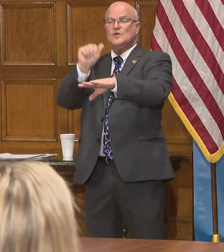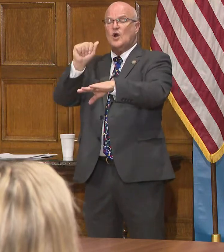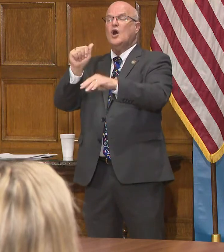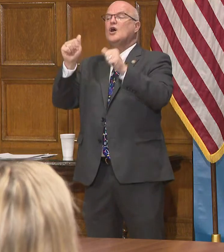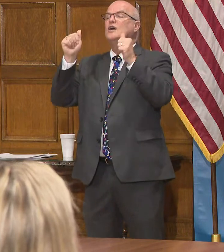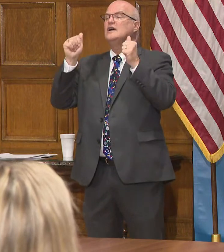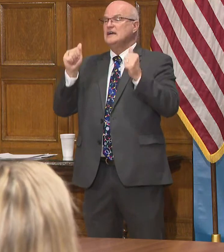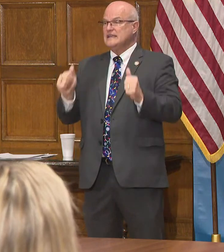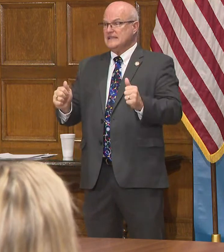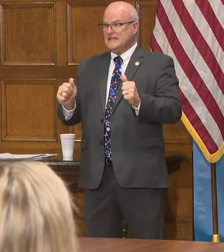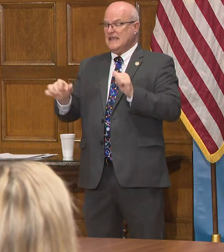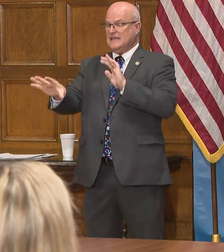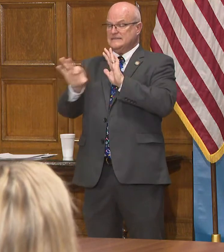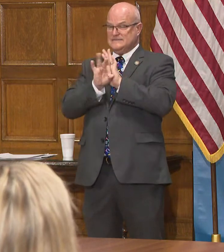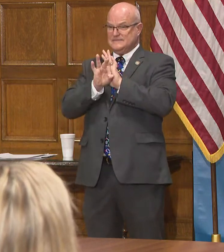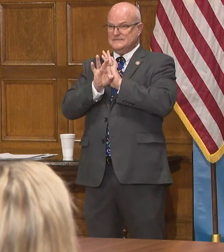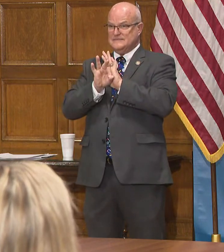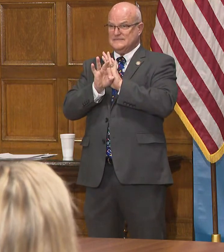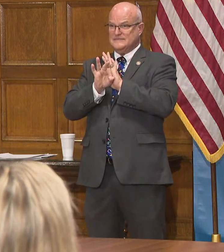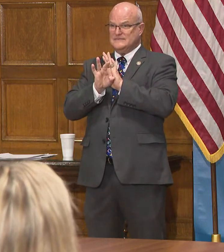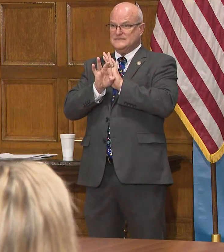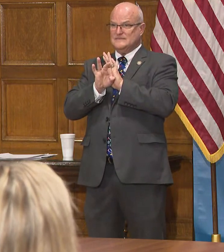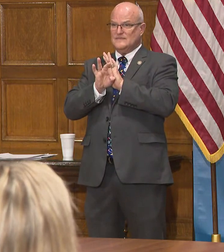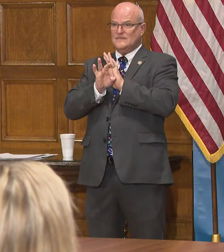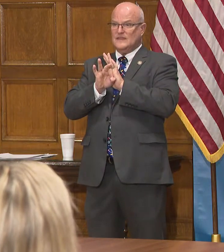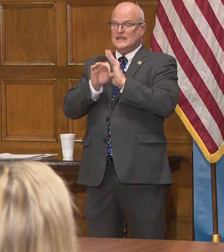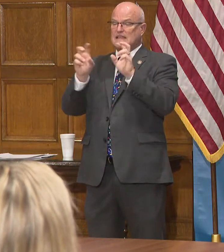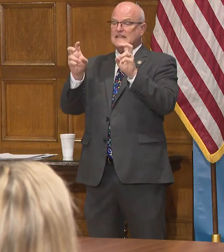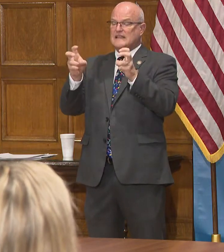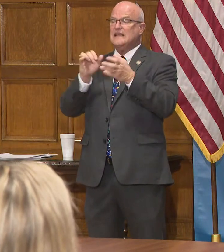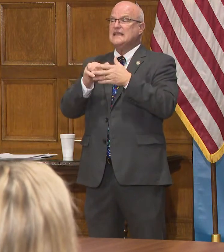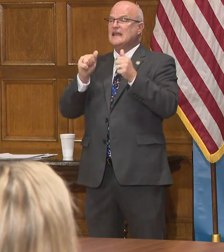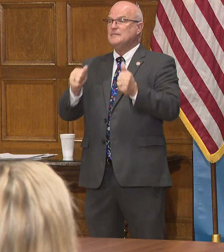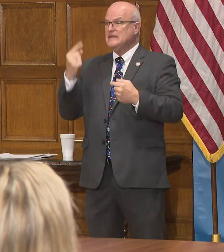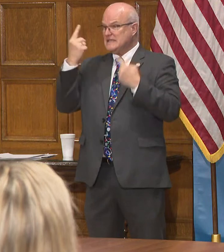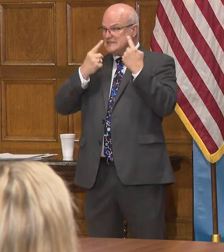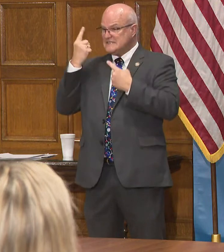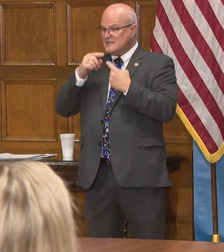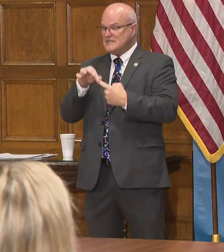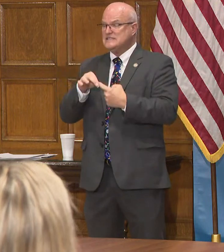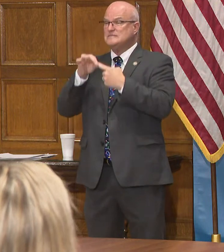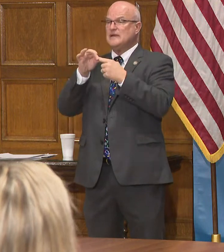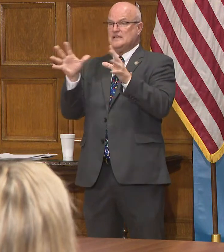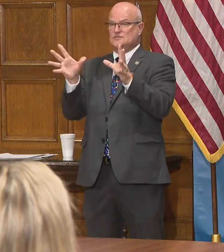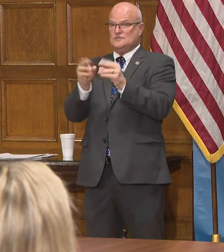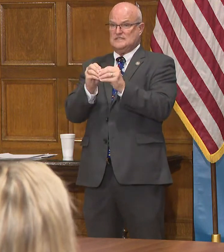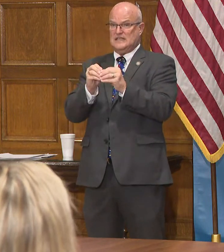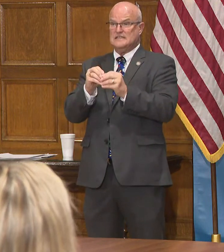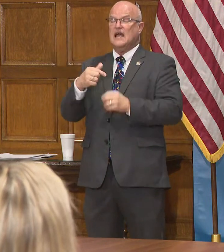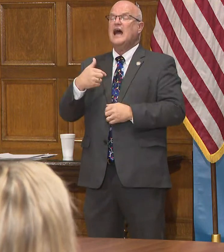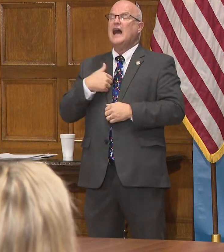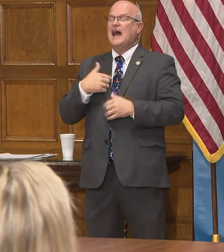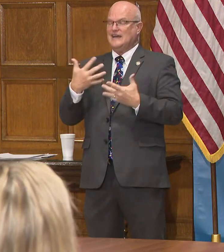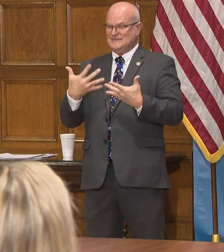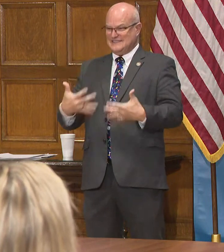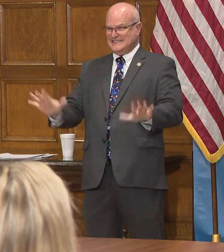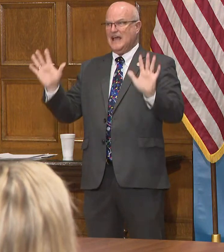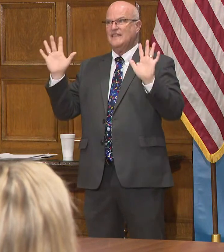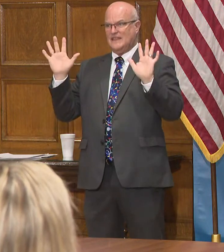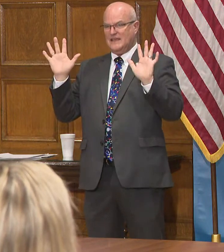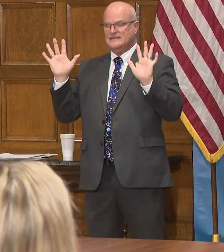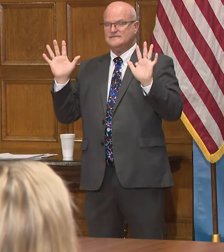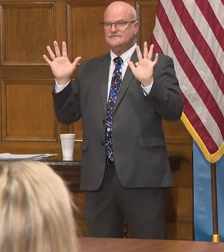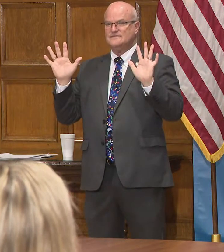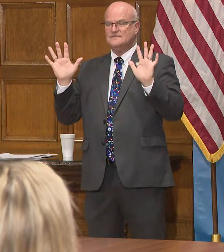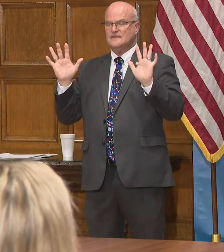can designate certain matters that can be considered in a special session. I have done that,